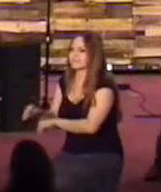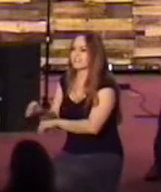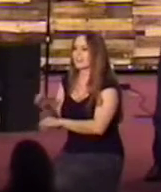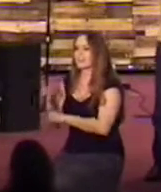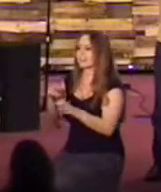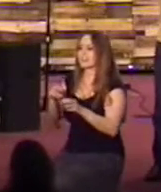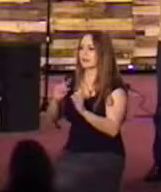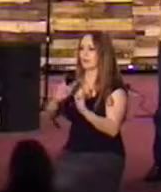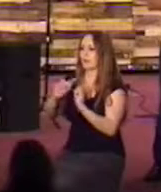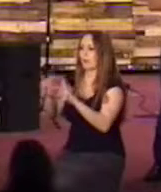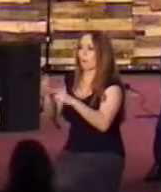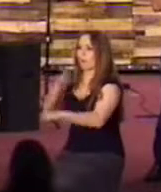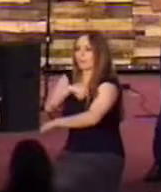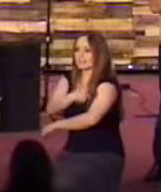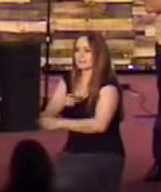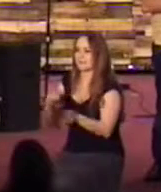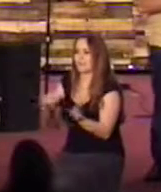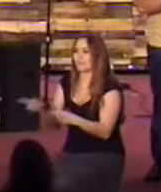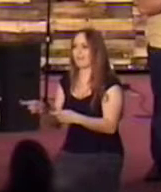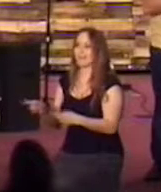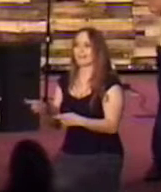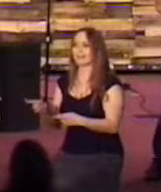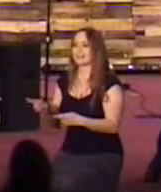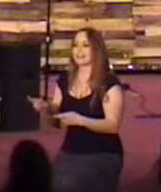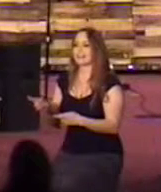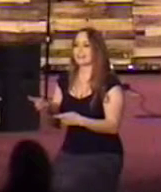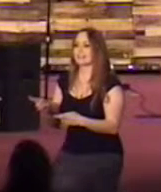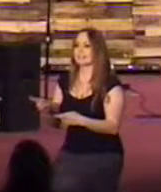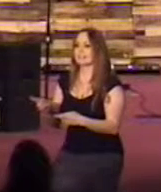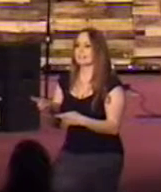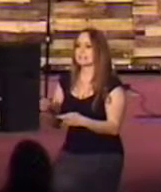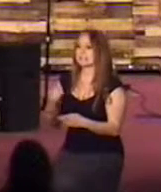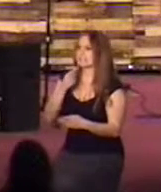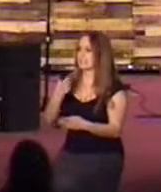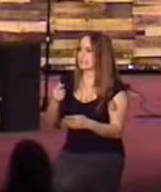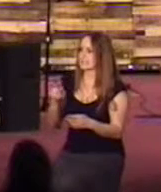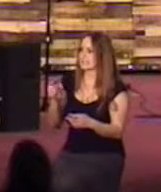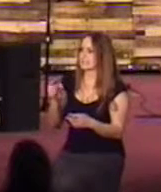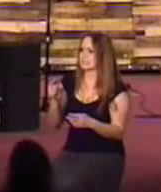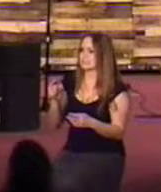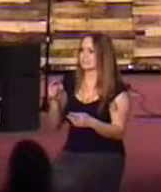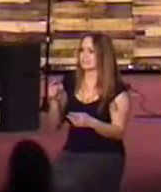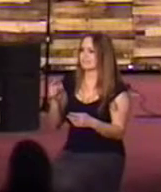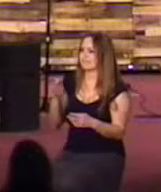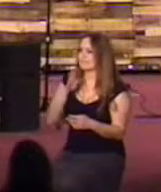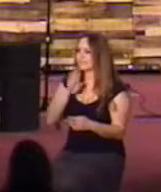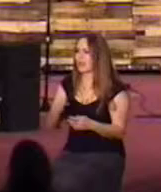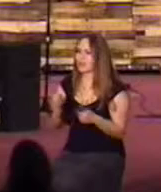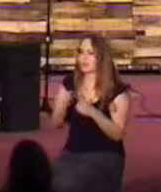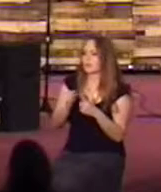there, we're on point. And we get there and they start throwing around words that are scary about high blood